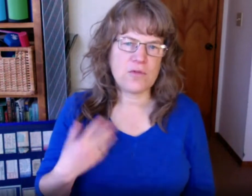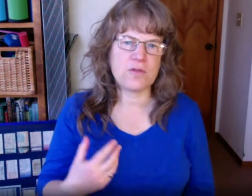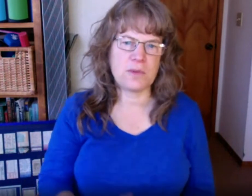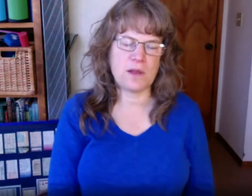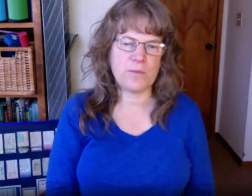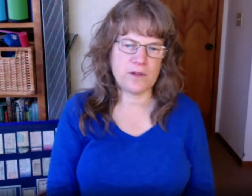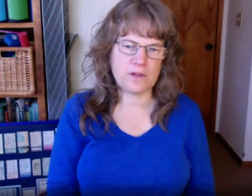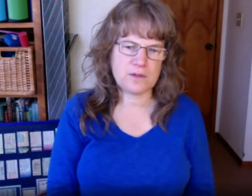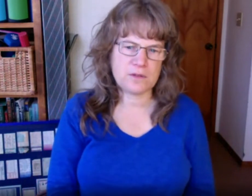would be helpful.